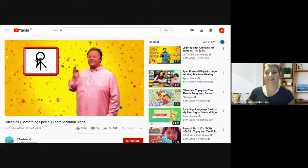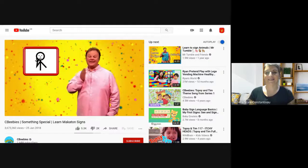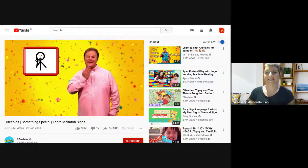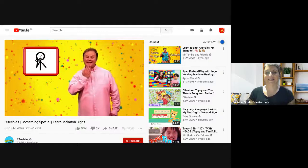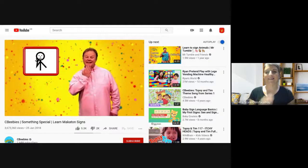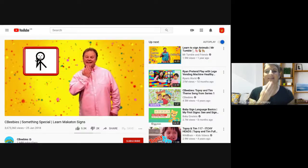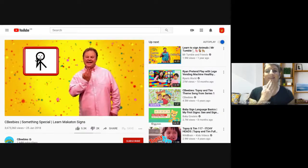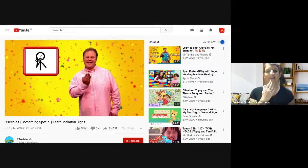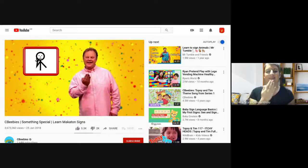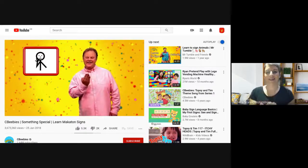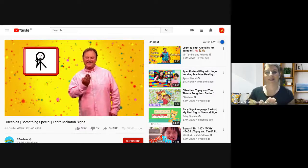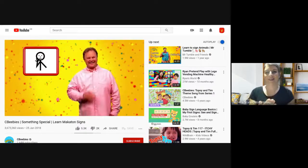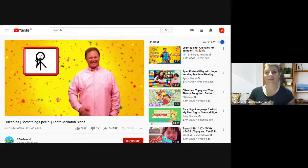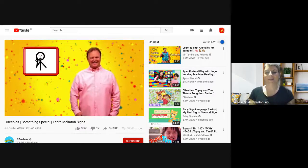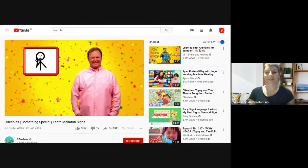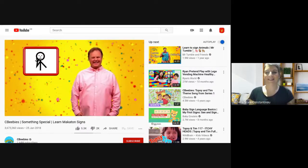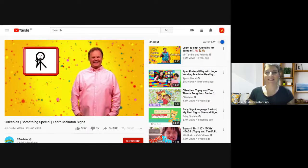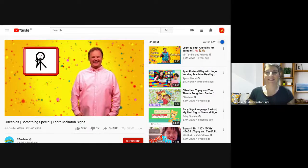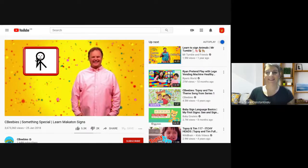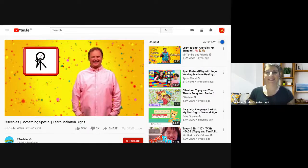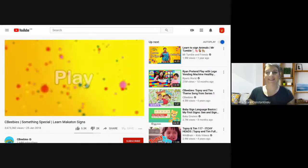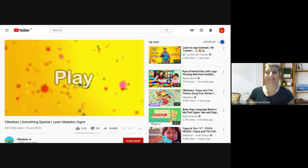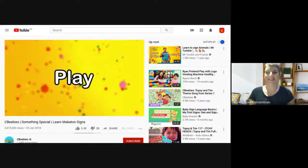Look. Thank you.